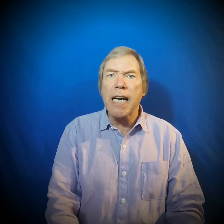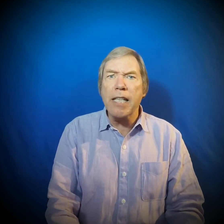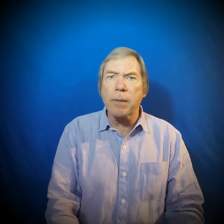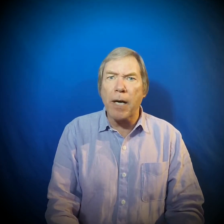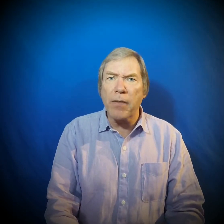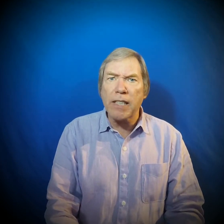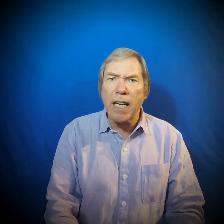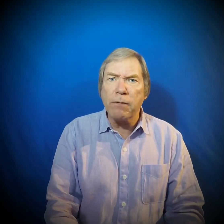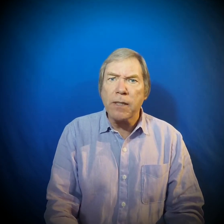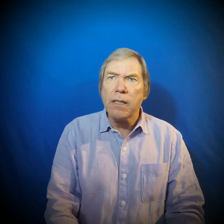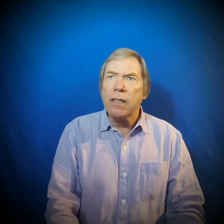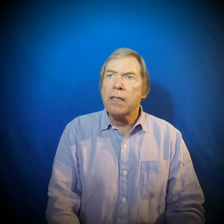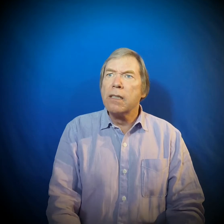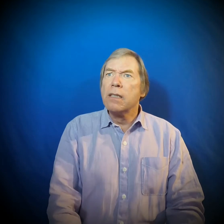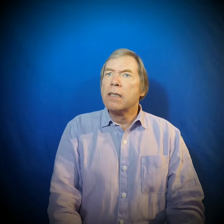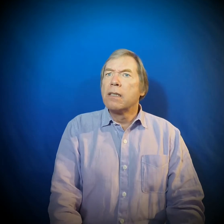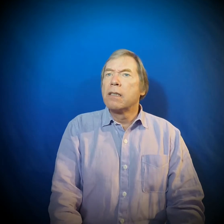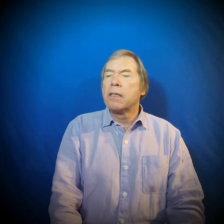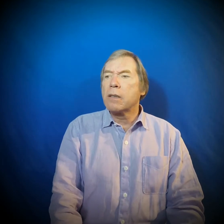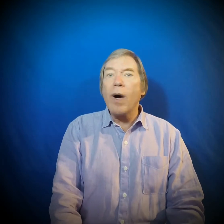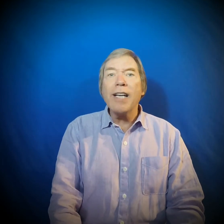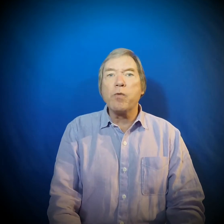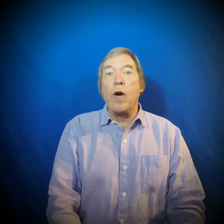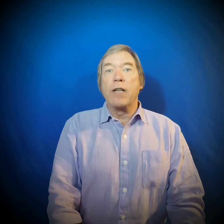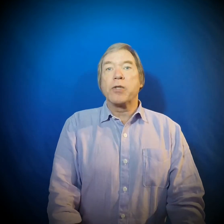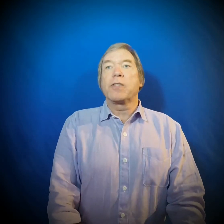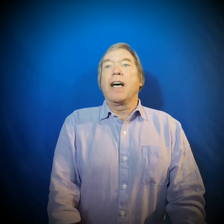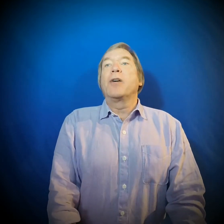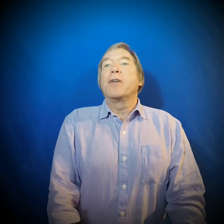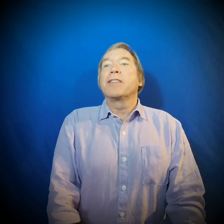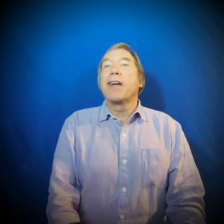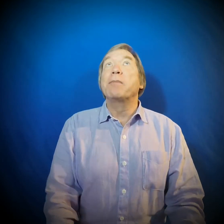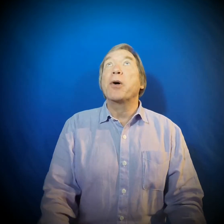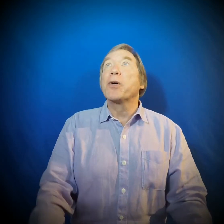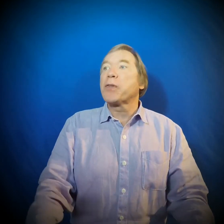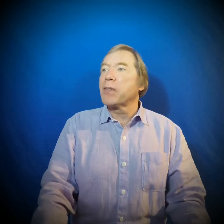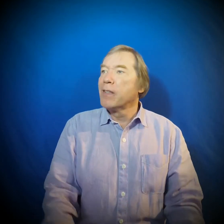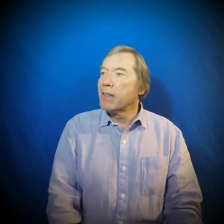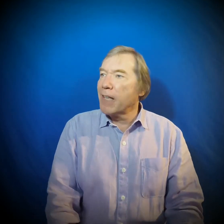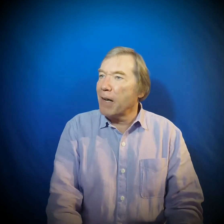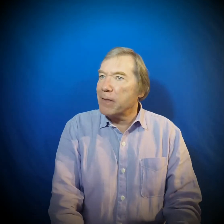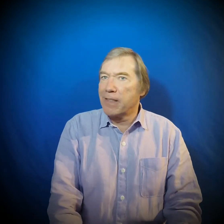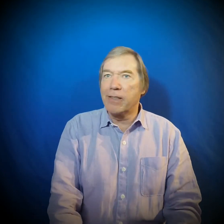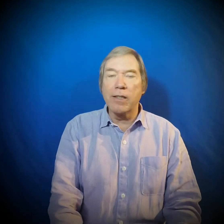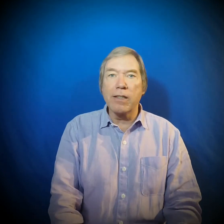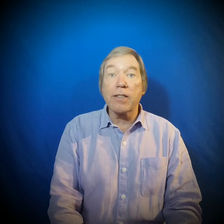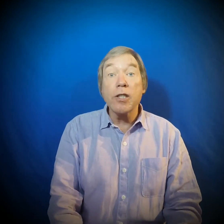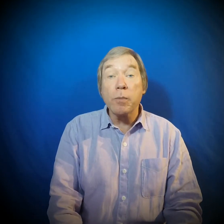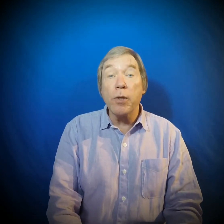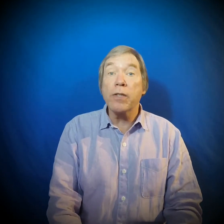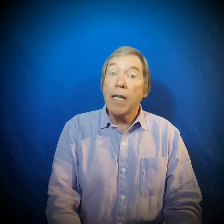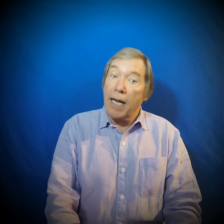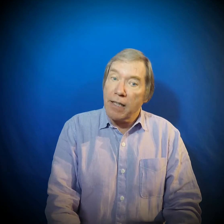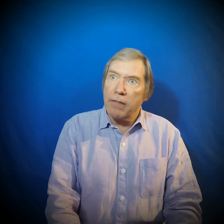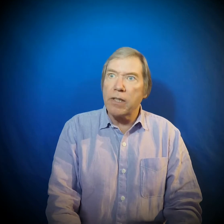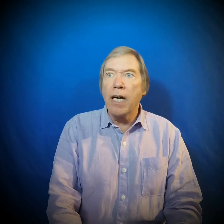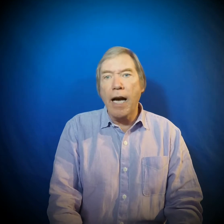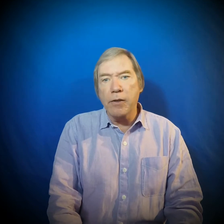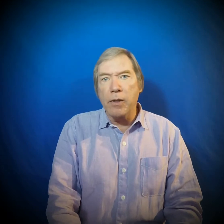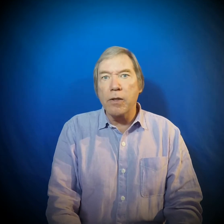hate upon thyself? Why railst thou on thy birth, the heaven and earth, since birth and heaven and earth,